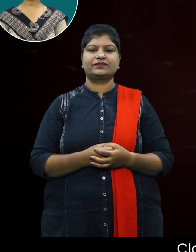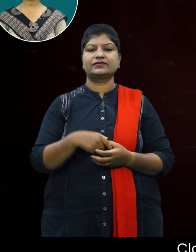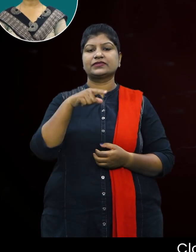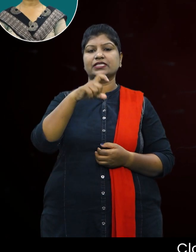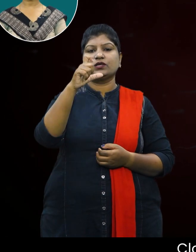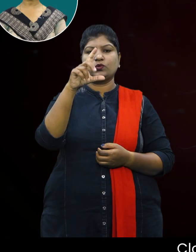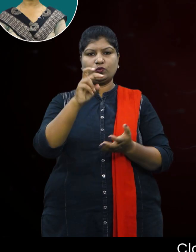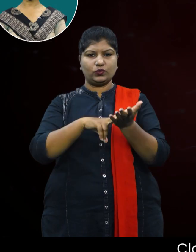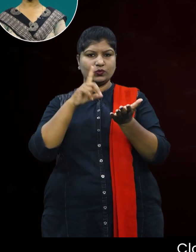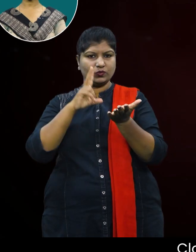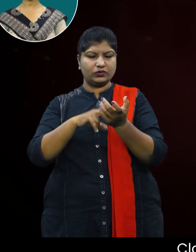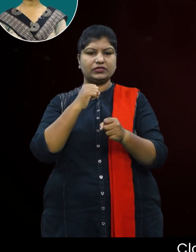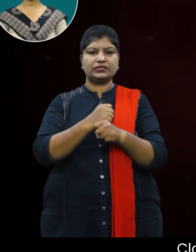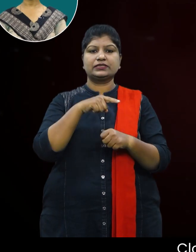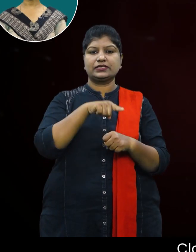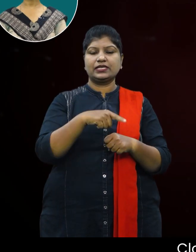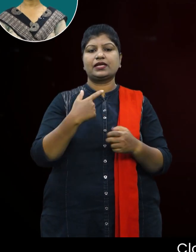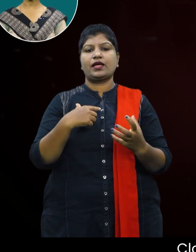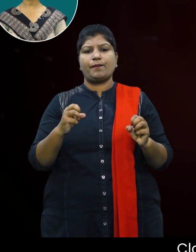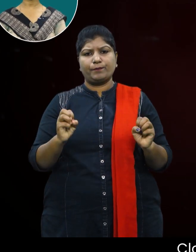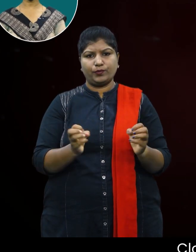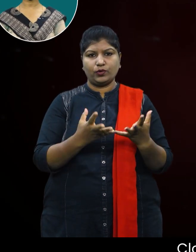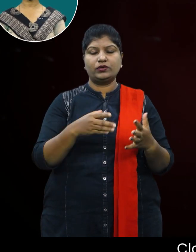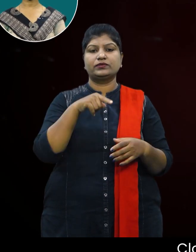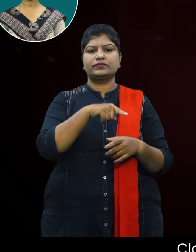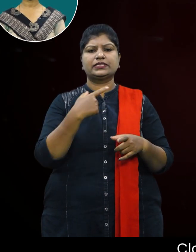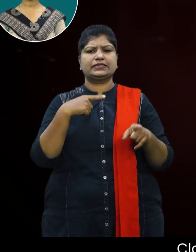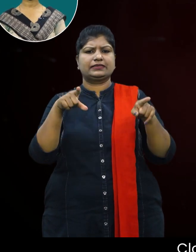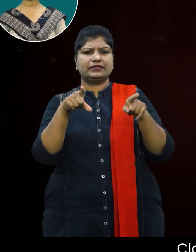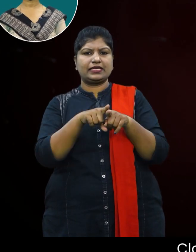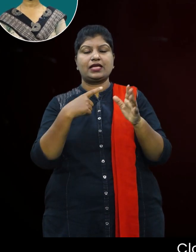Cloning is the production of an exact copy